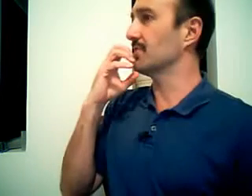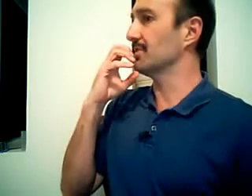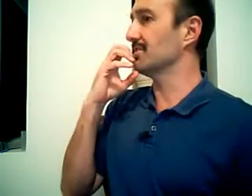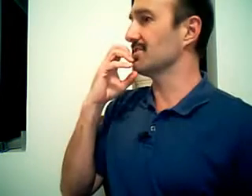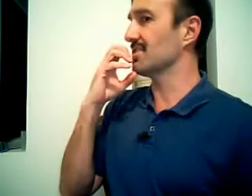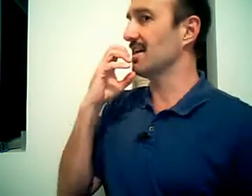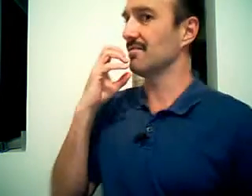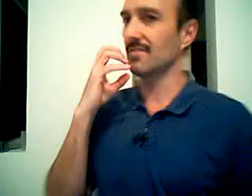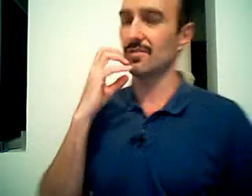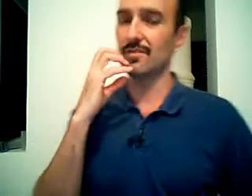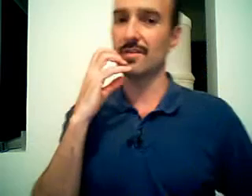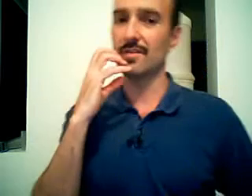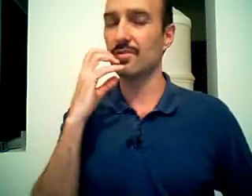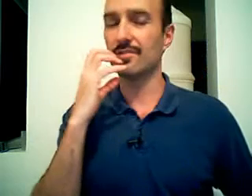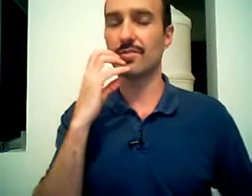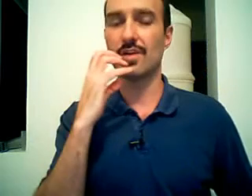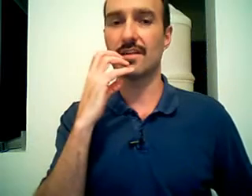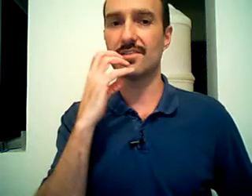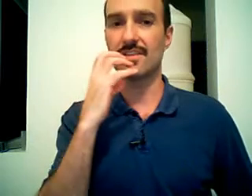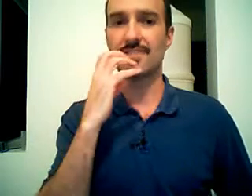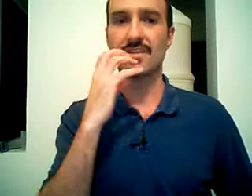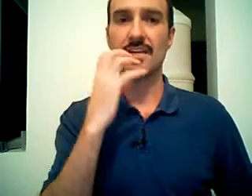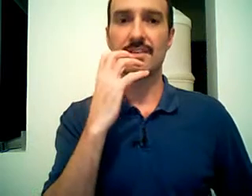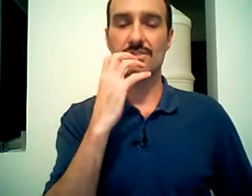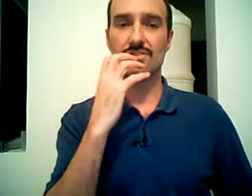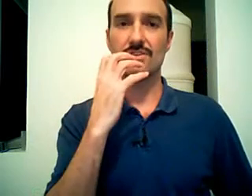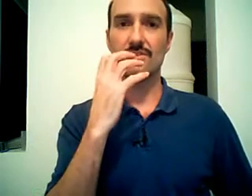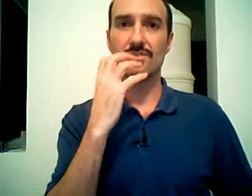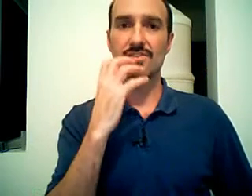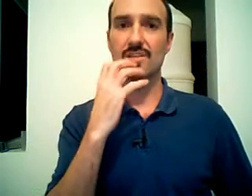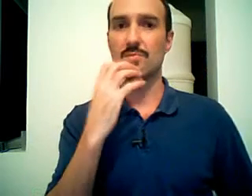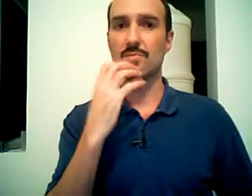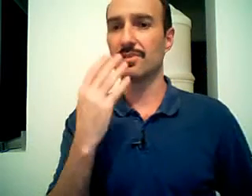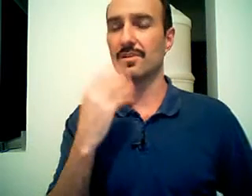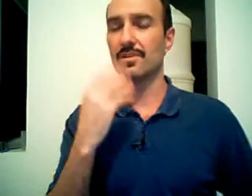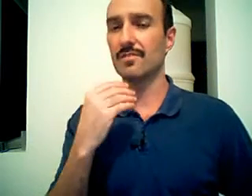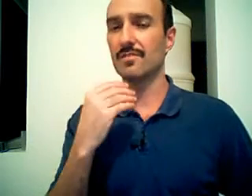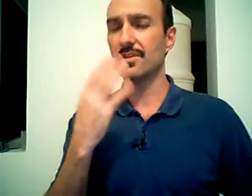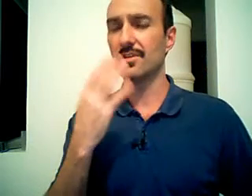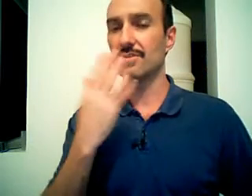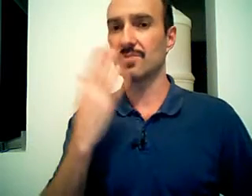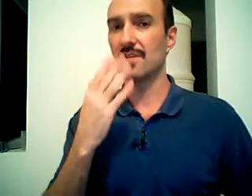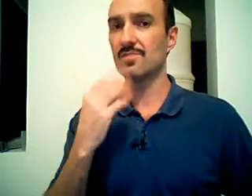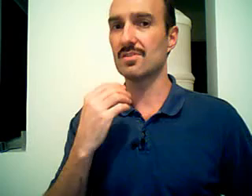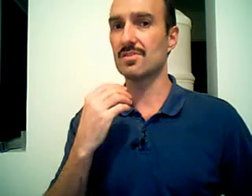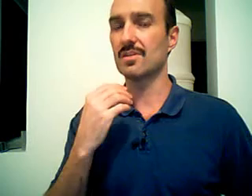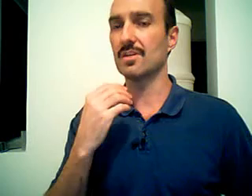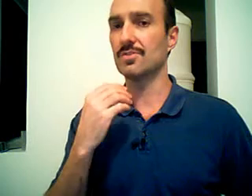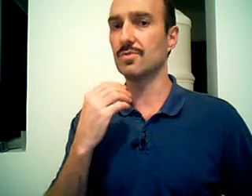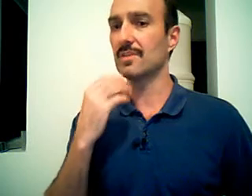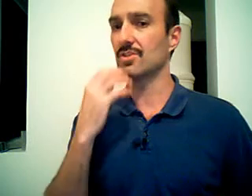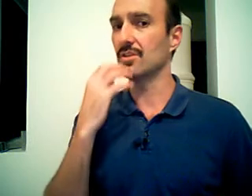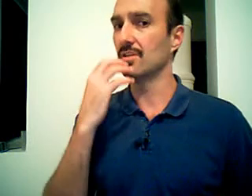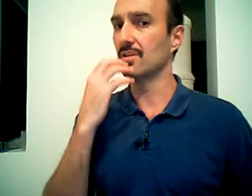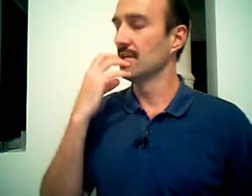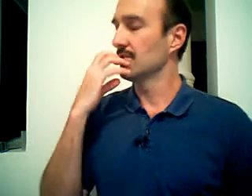to the side and moving for a lot of the signs just so that you can see it better with the video. Sometimes is two-dimensional. So I want